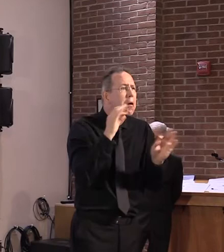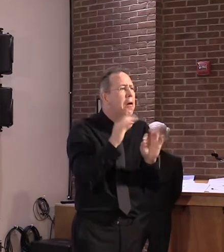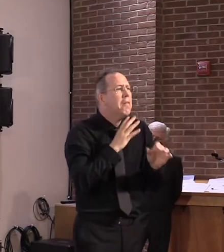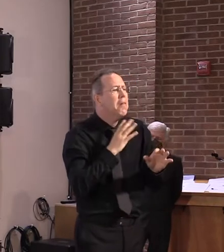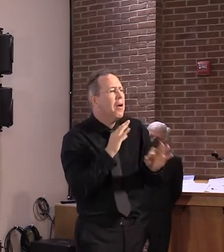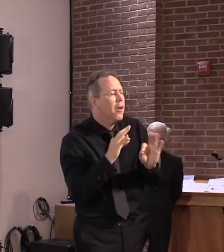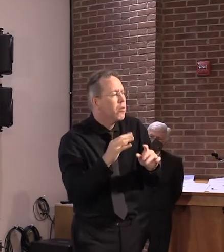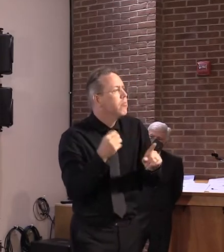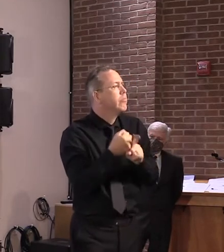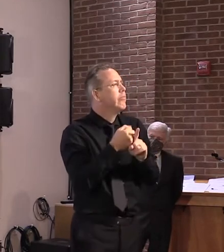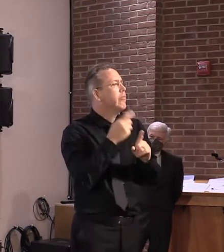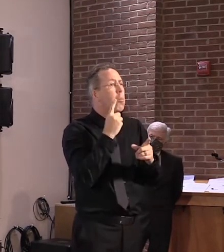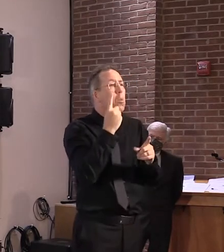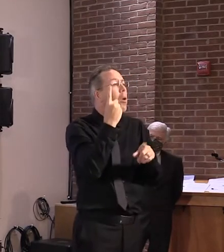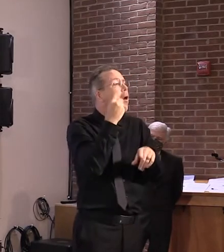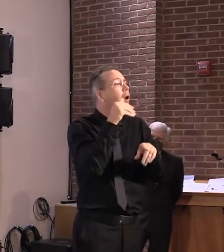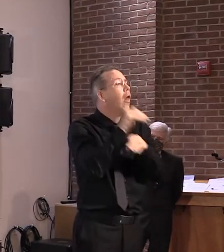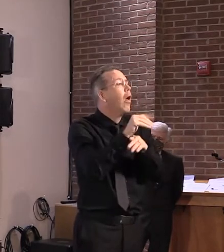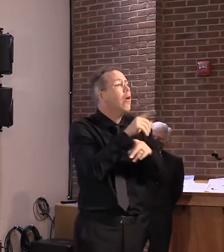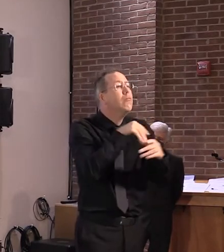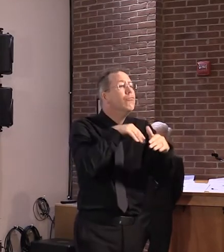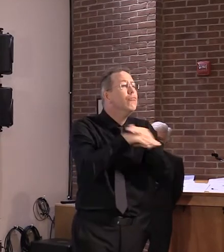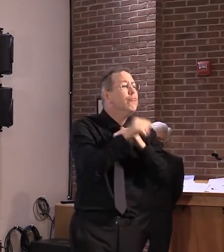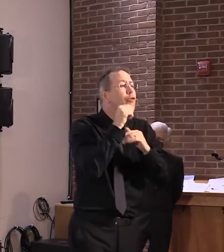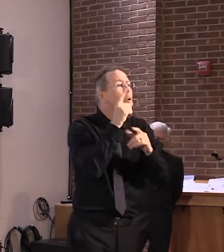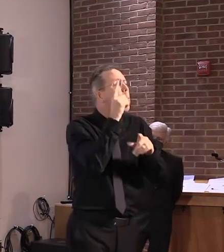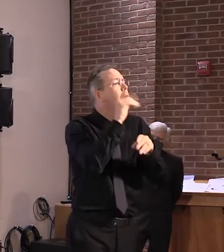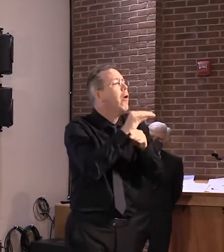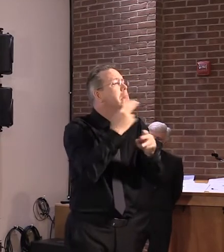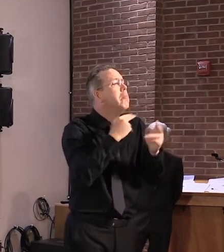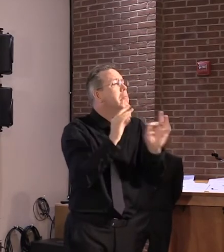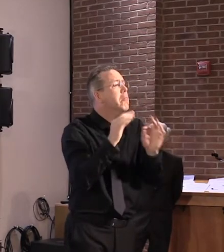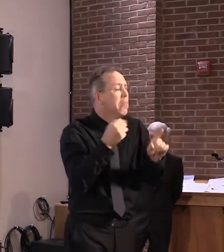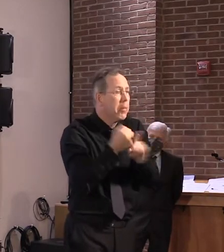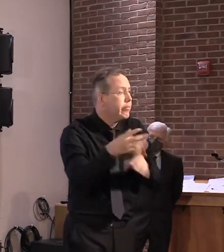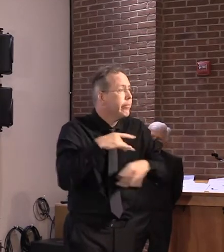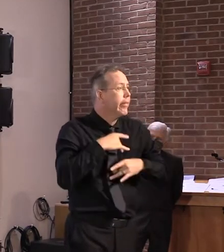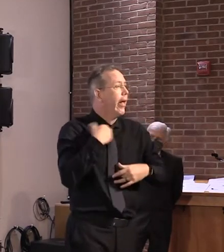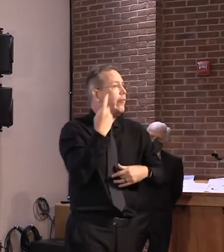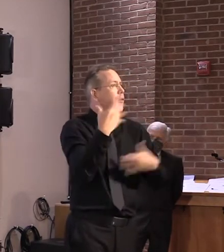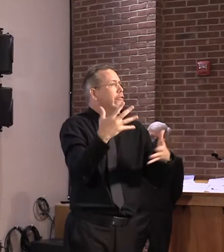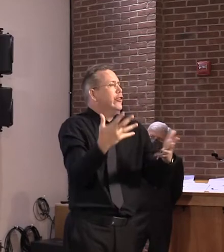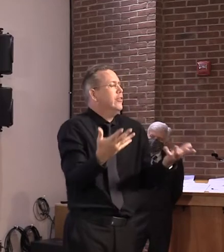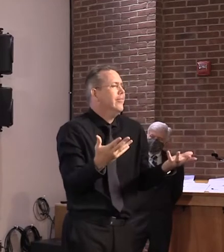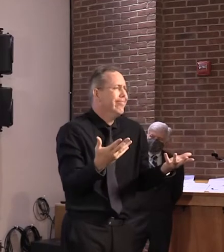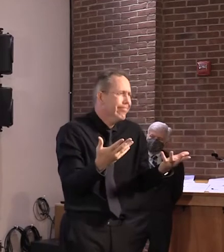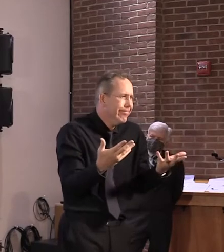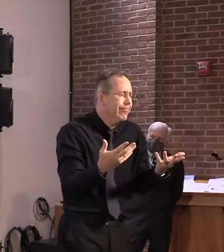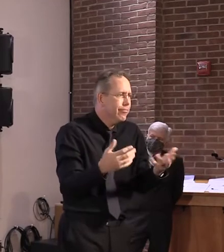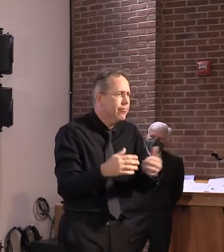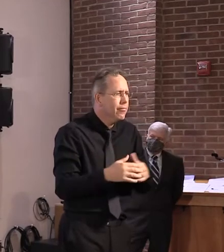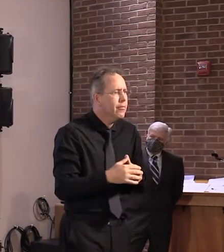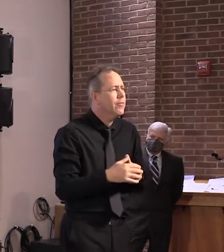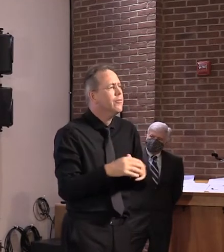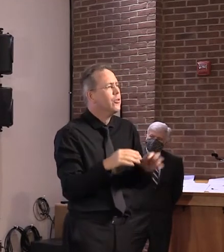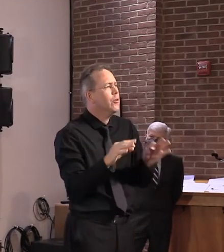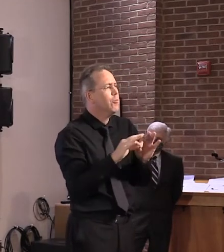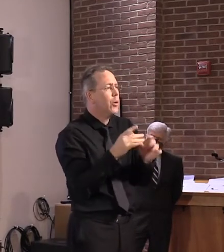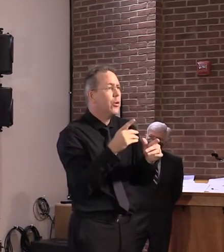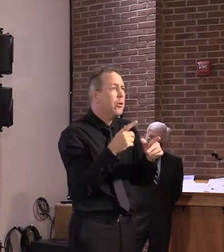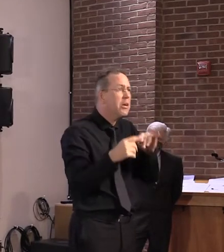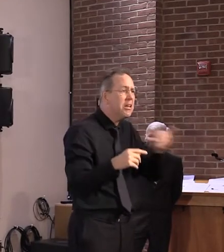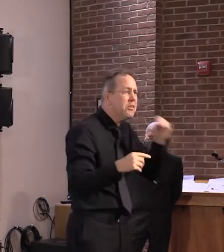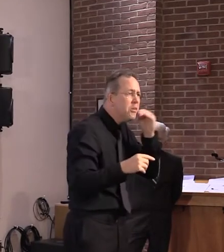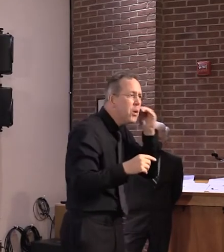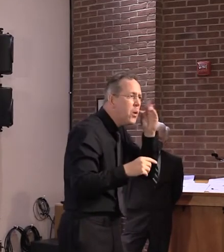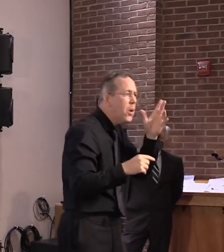now? So again, we're not asking people to stop having fun in life and to stop doing things they enjoy to do, but again,